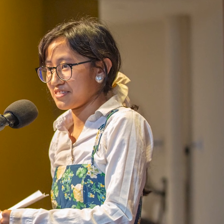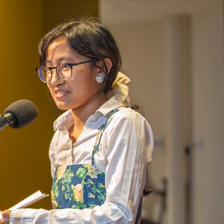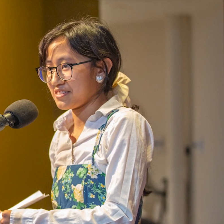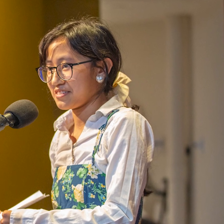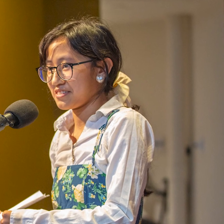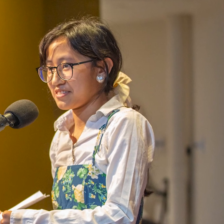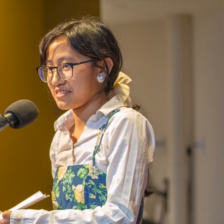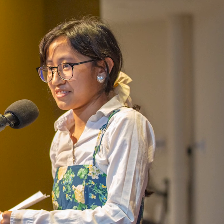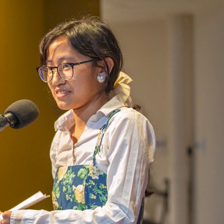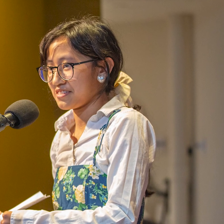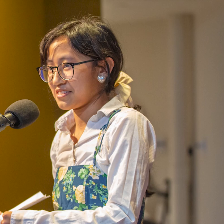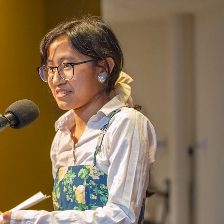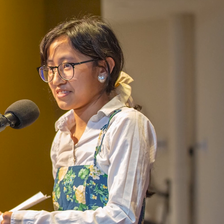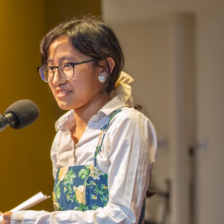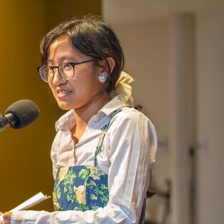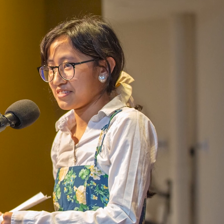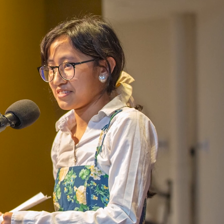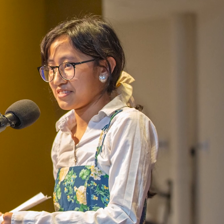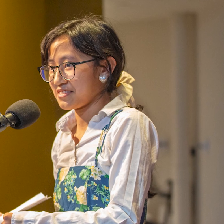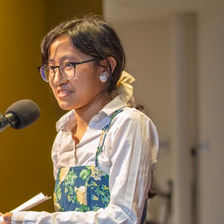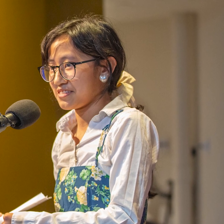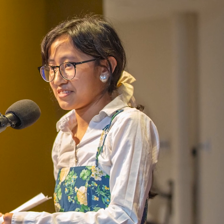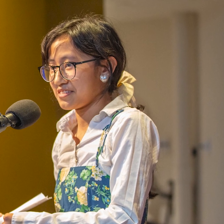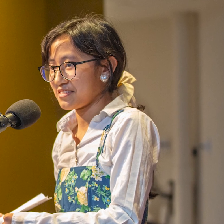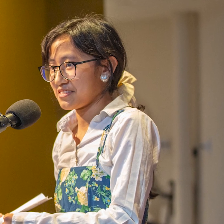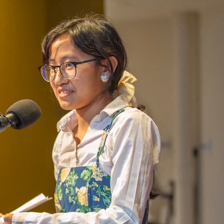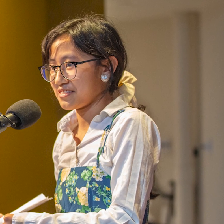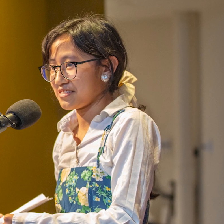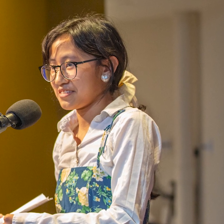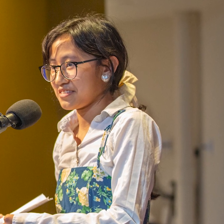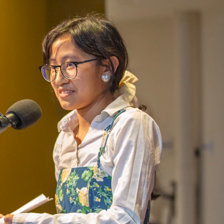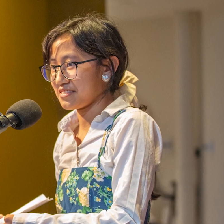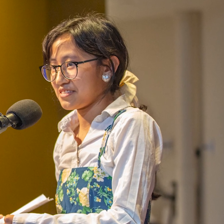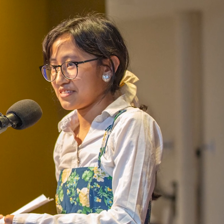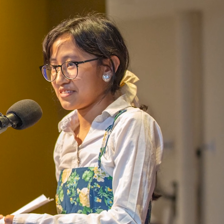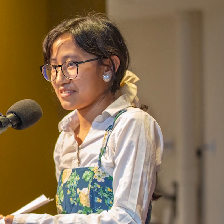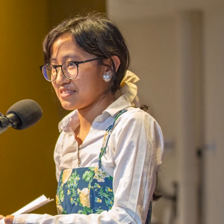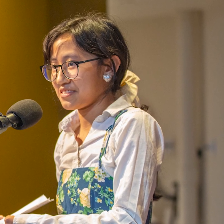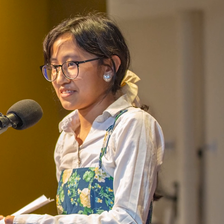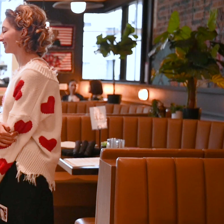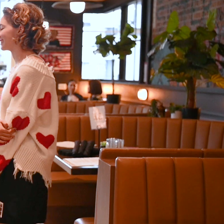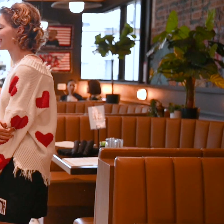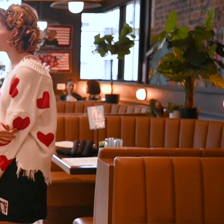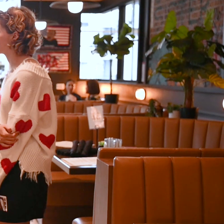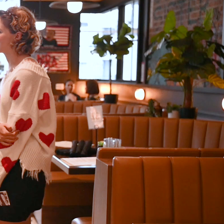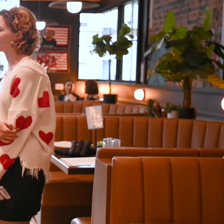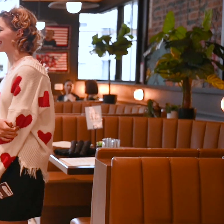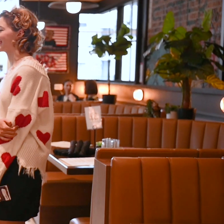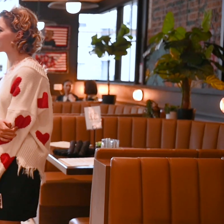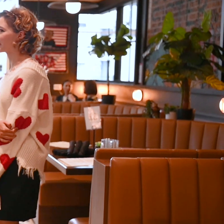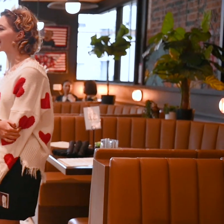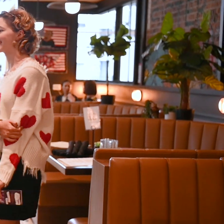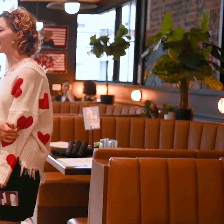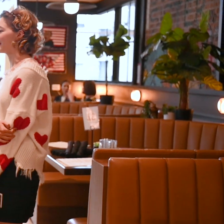inspirational inaugural year and for helping shape the program for future youths. The Youth Poet Laureate program is a